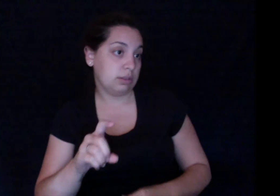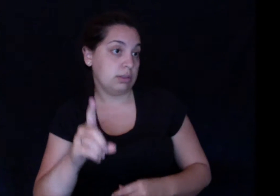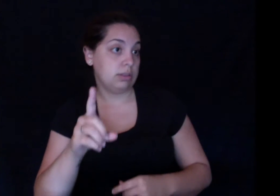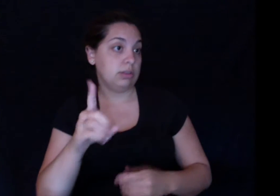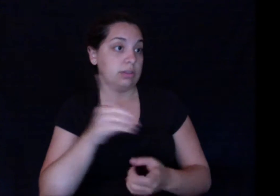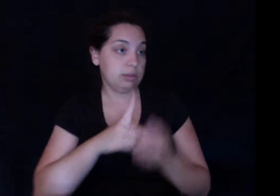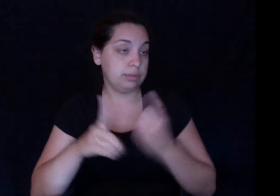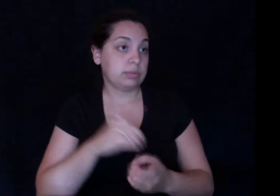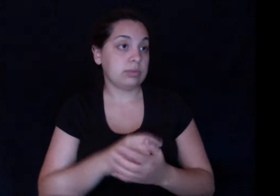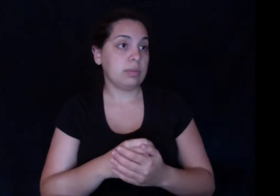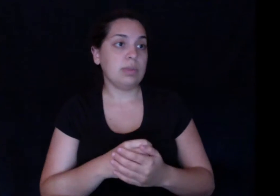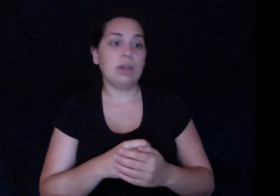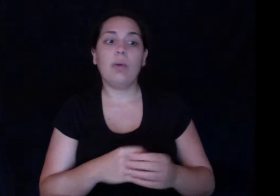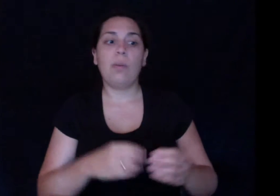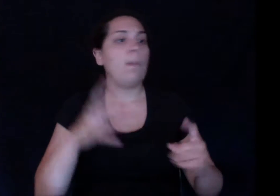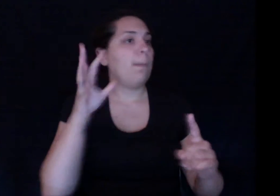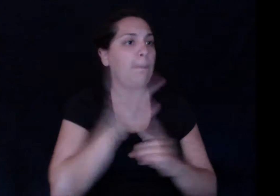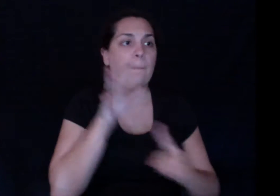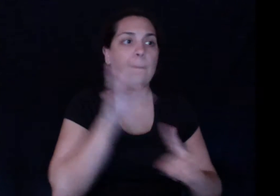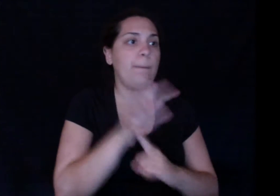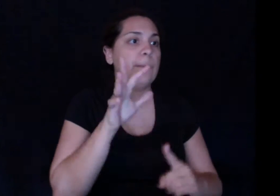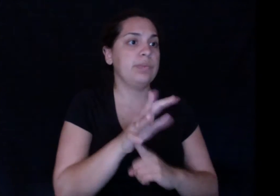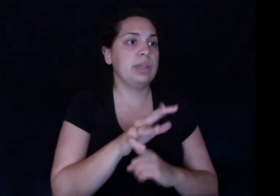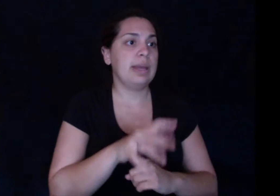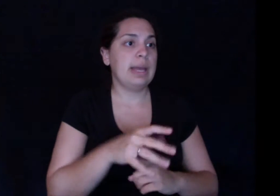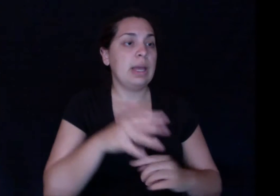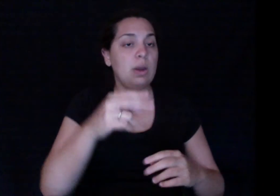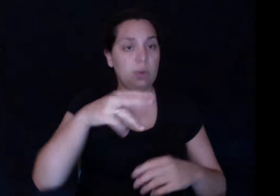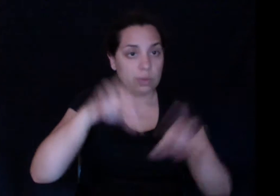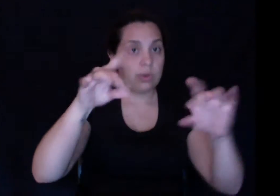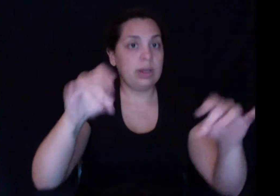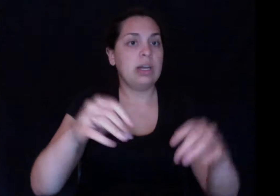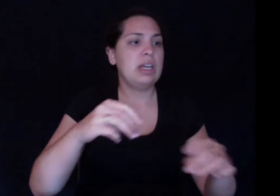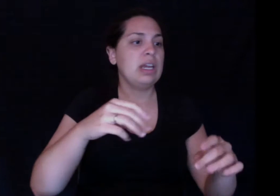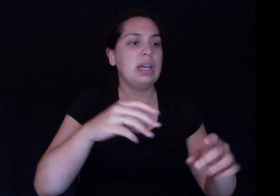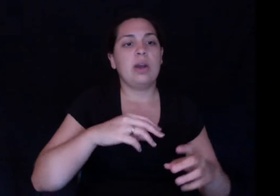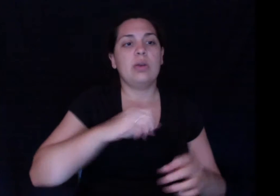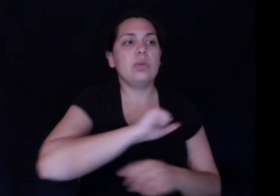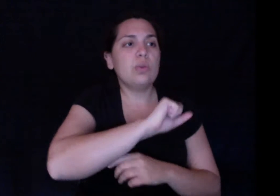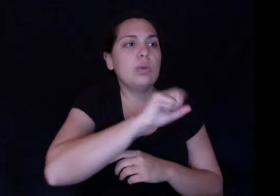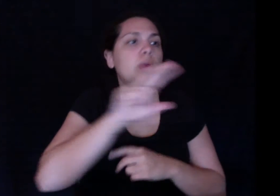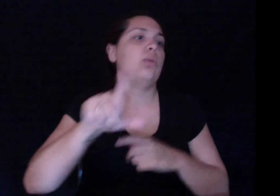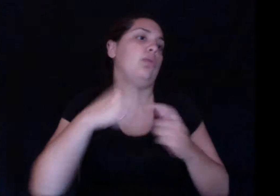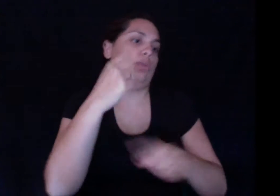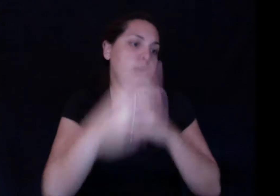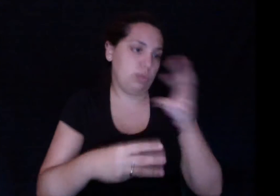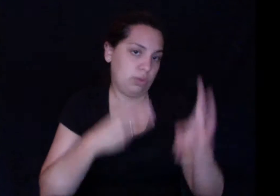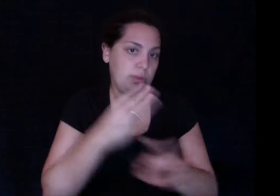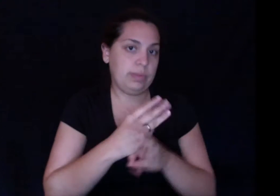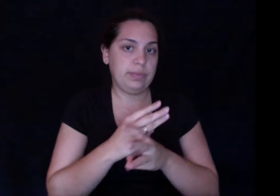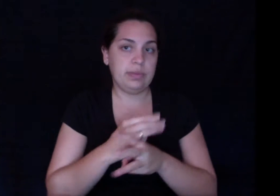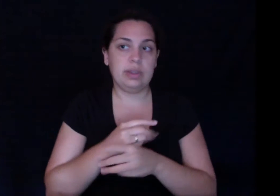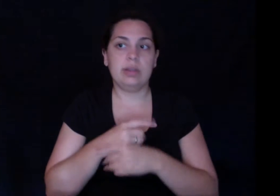spectacular success, and it's grown in Australia and also around the world. And it's really become standard treatment